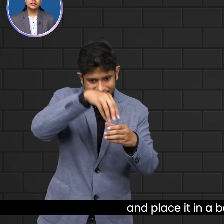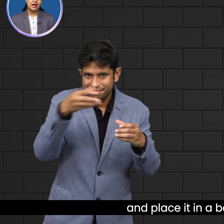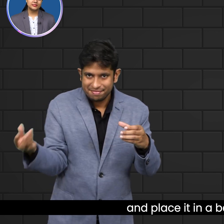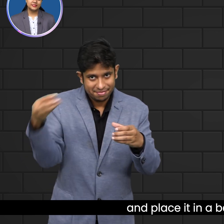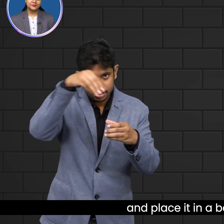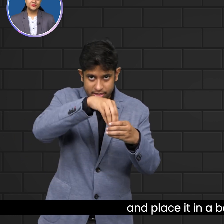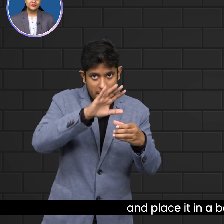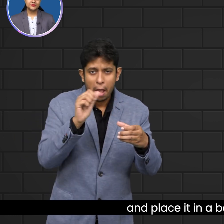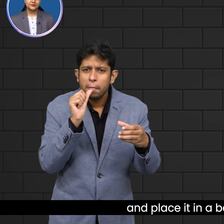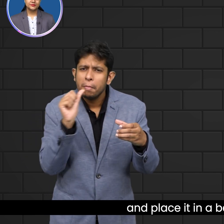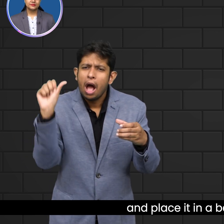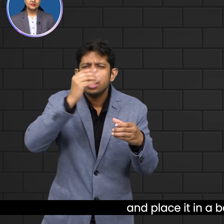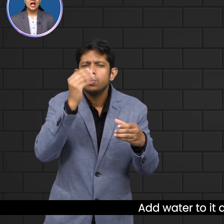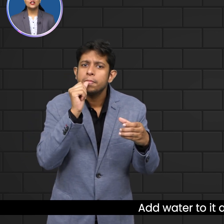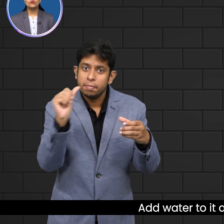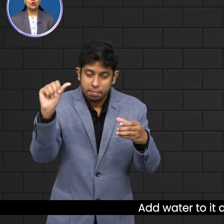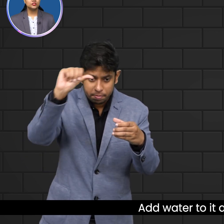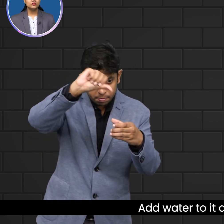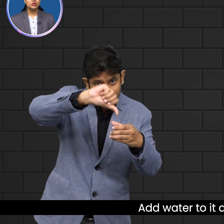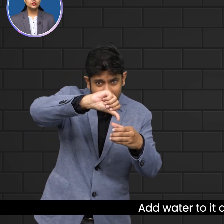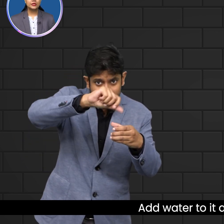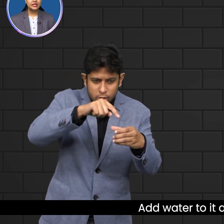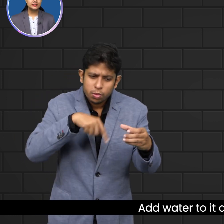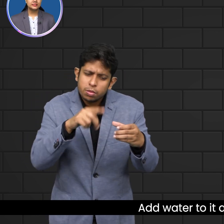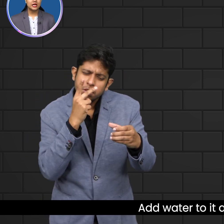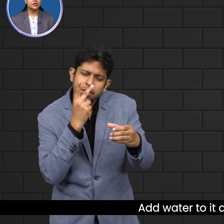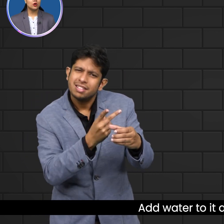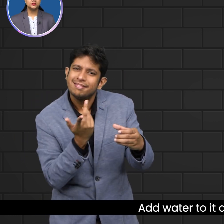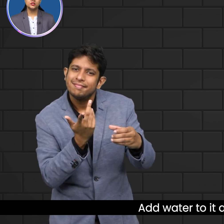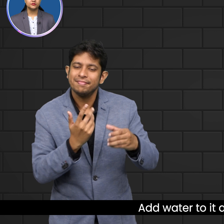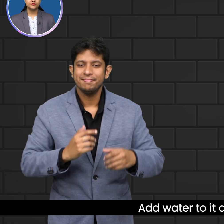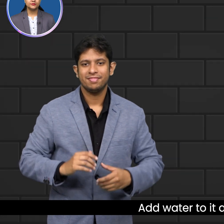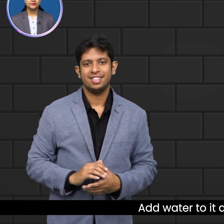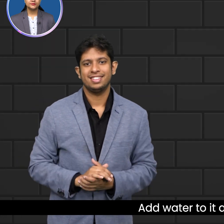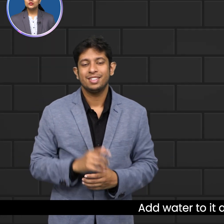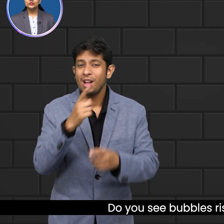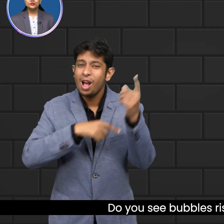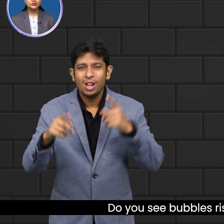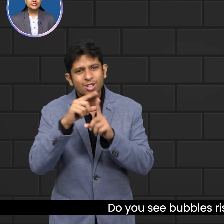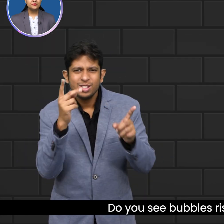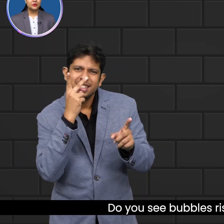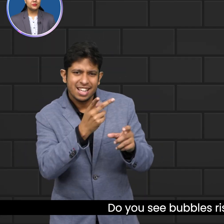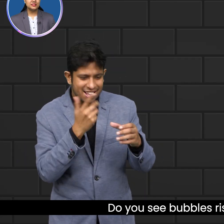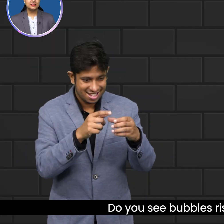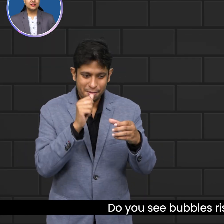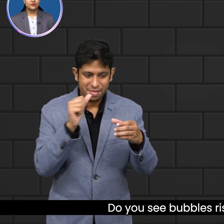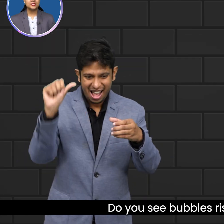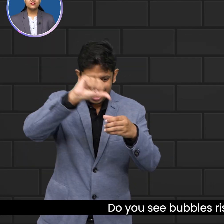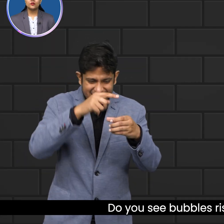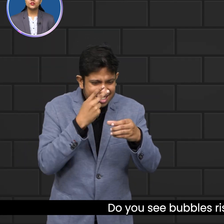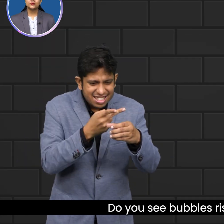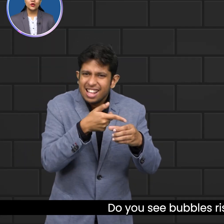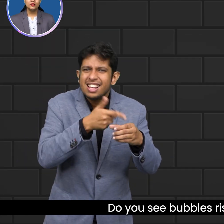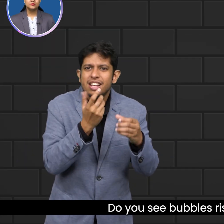or glass. Add water to it and observe. Do you see bubbles